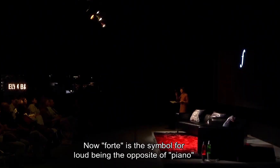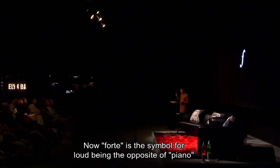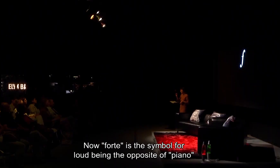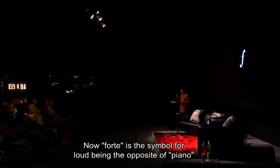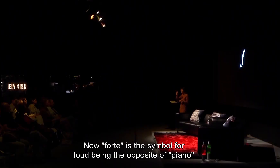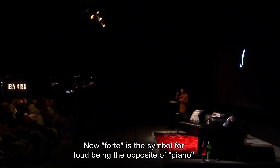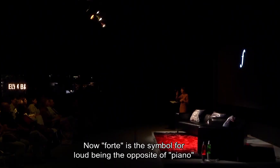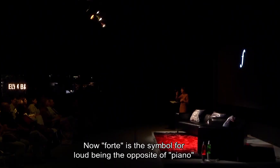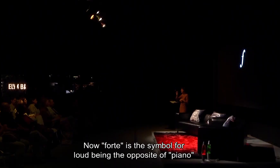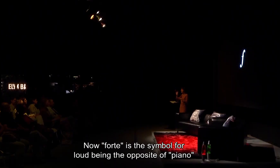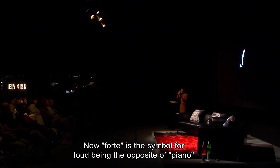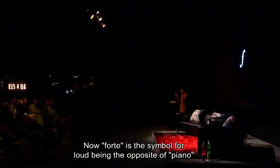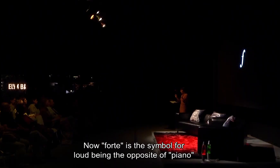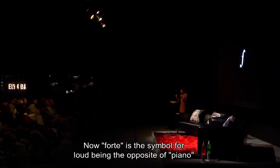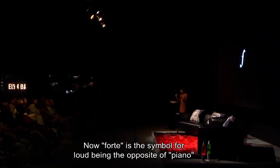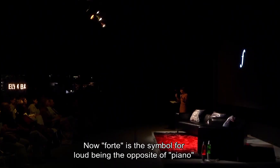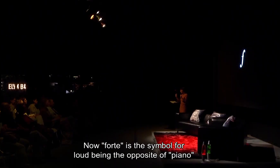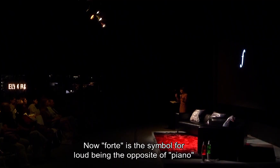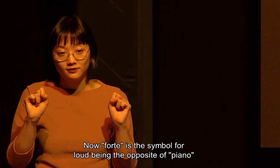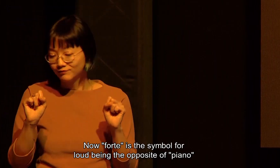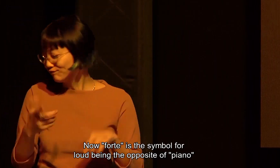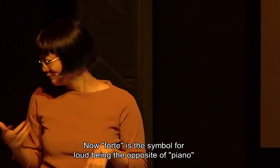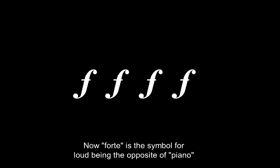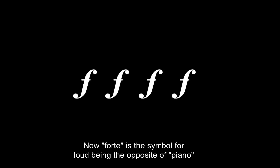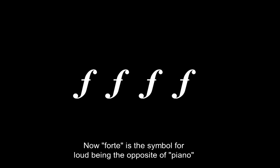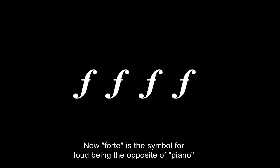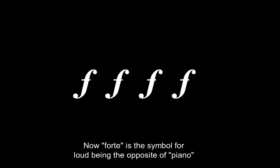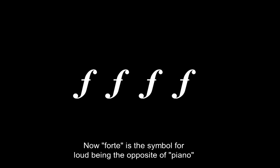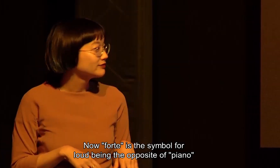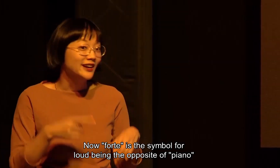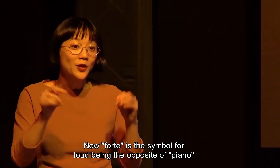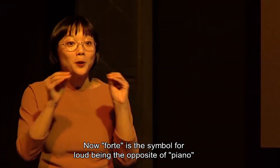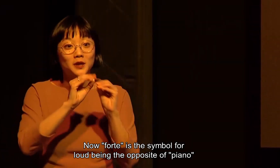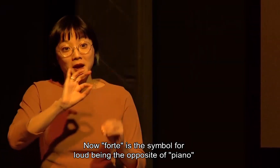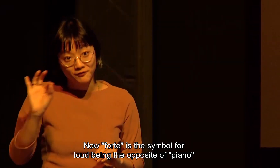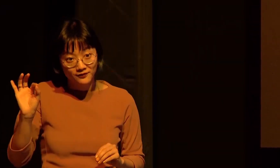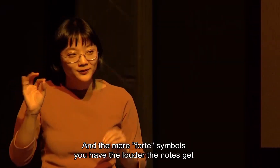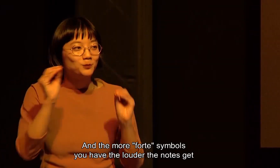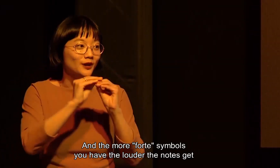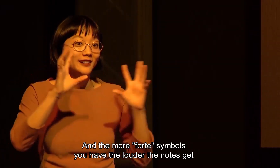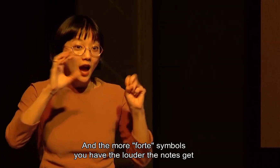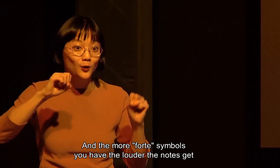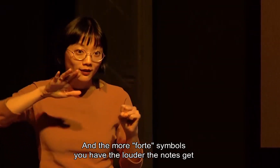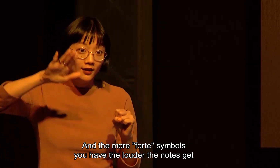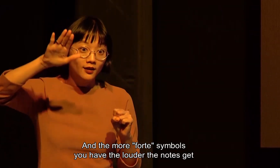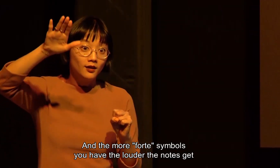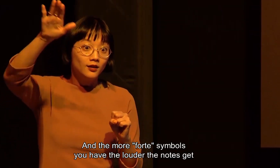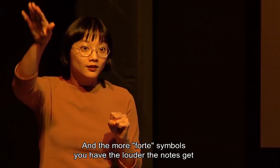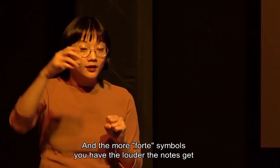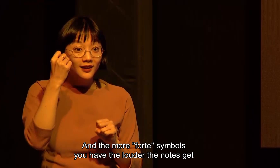Now, forte is the symbol for loud, being the opposite of piano. And the more forte symbols you have, the